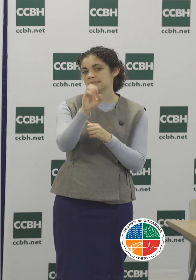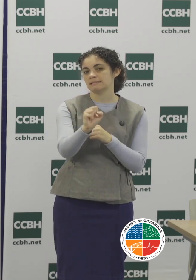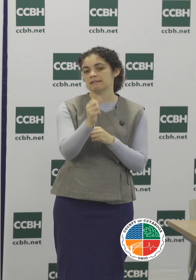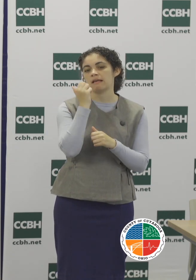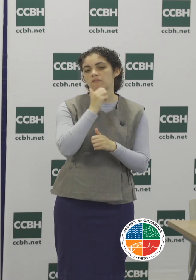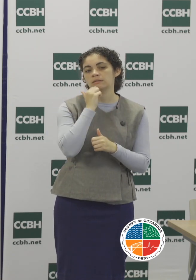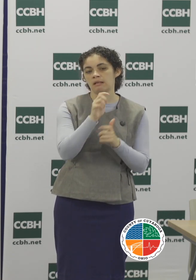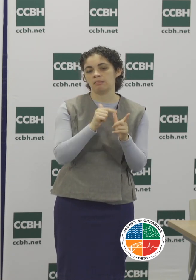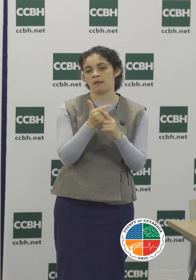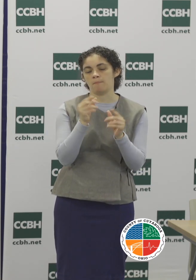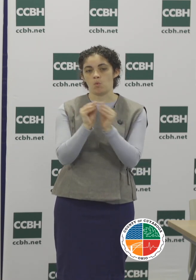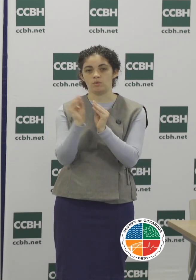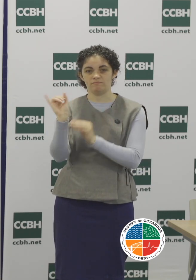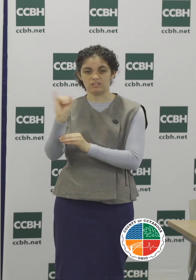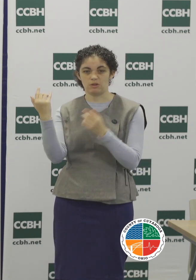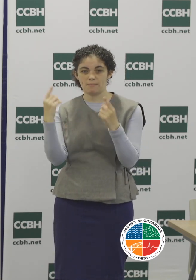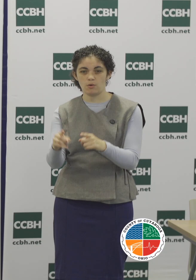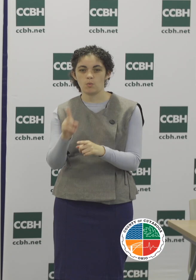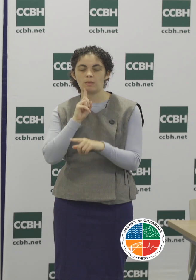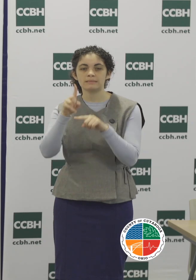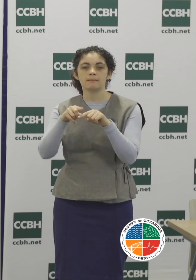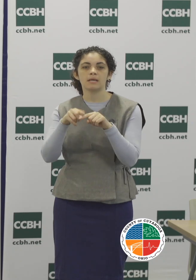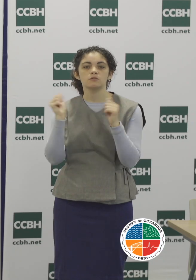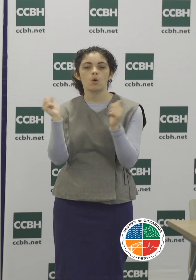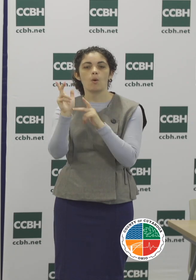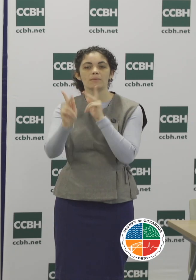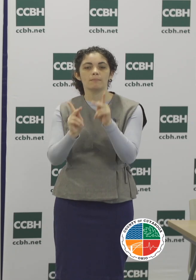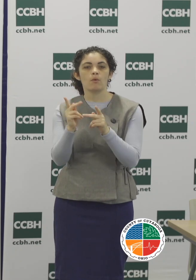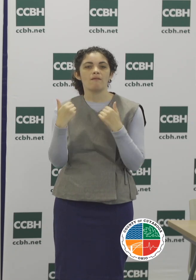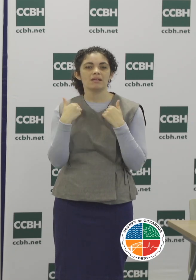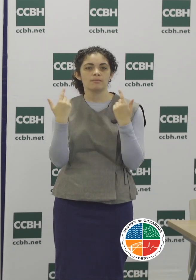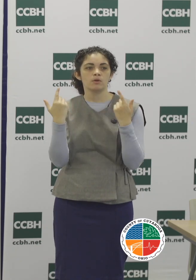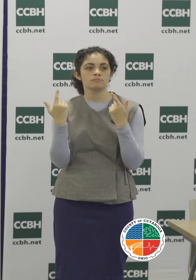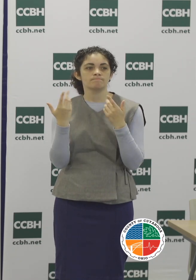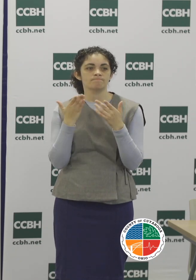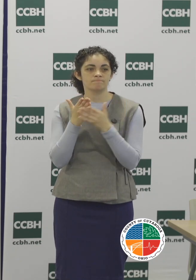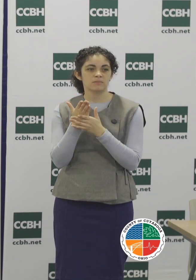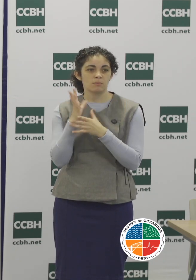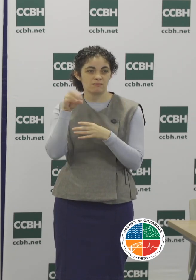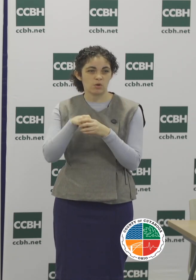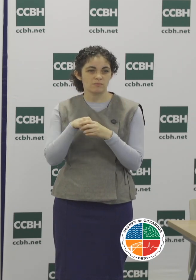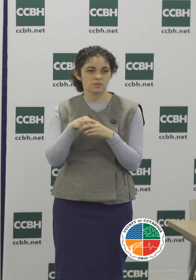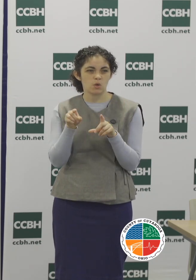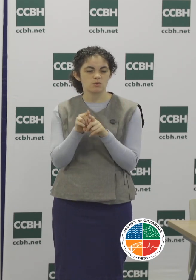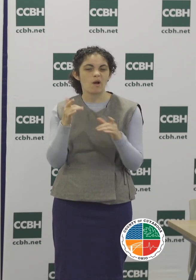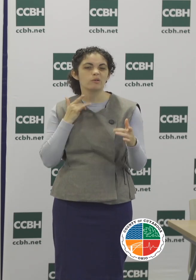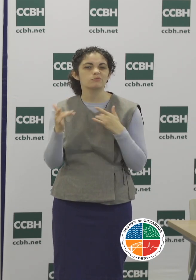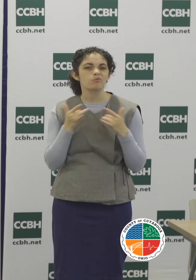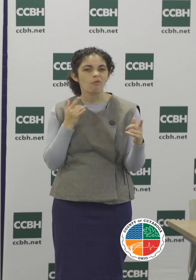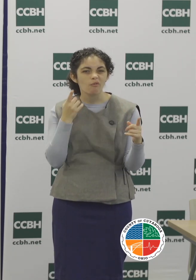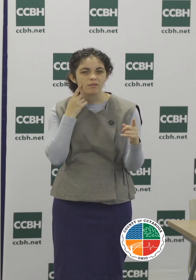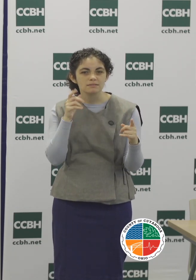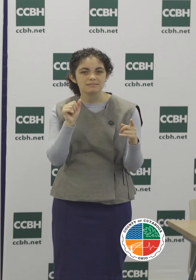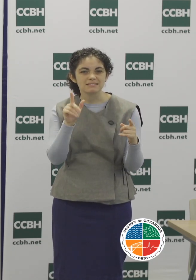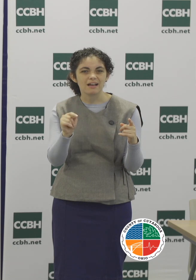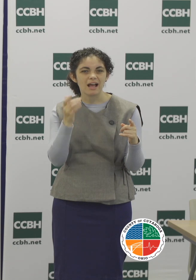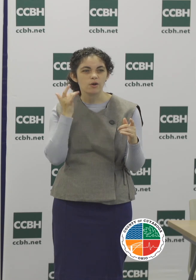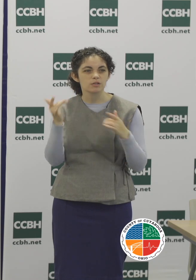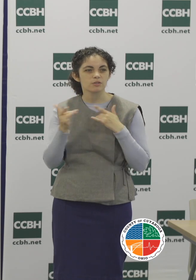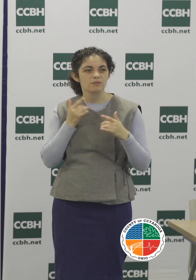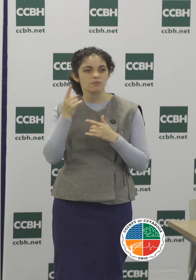than we have new infections, but it's going to depend on everyone doing their part as we reopen. How concerned are you about this